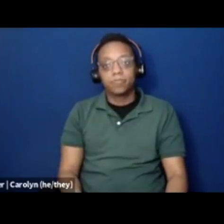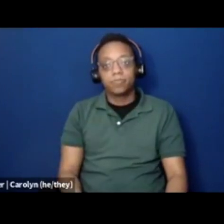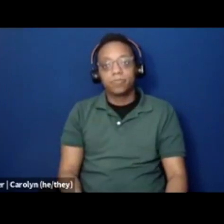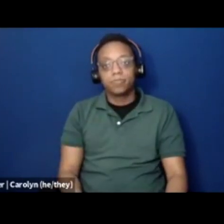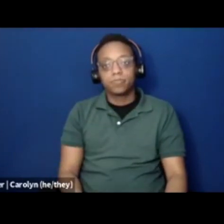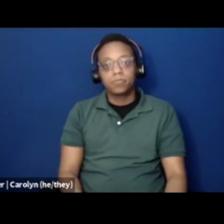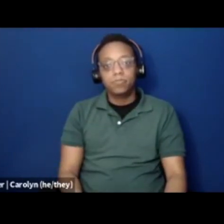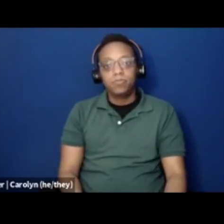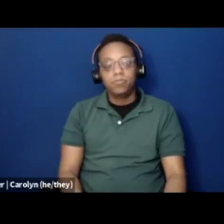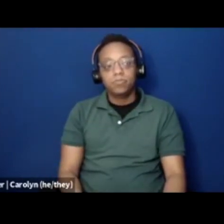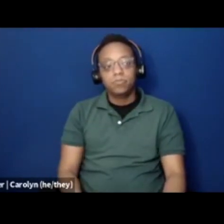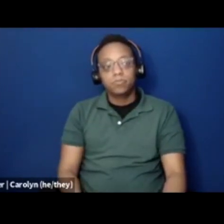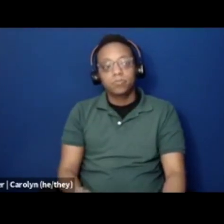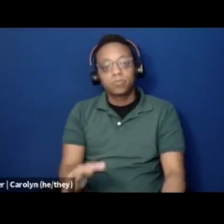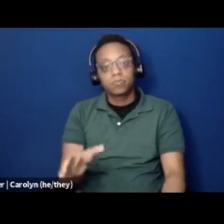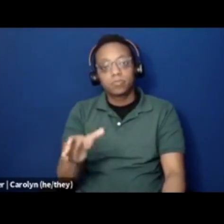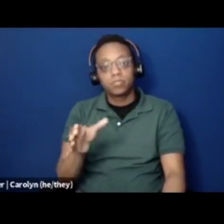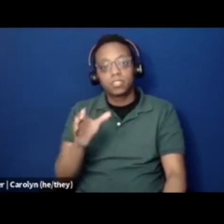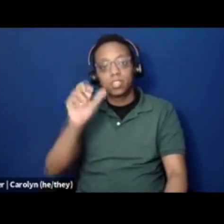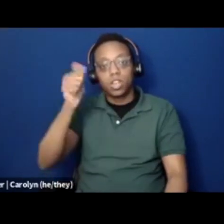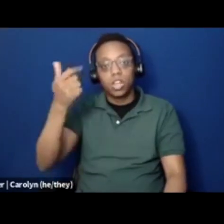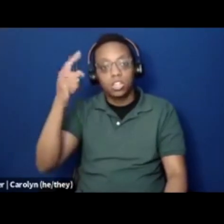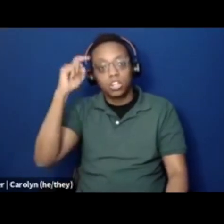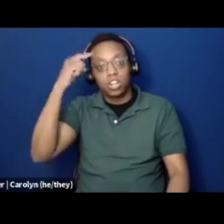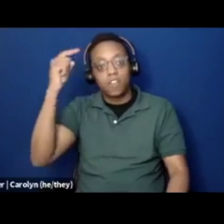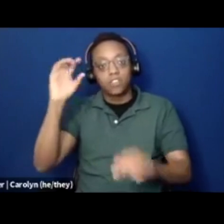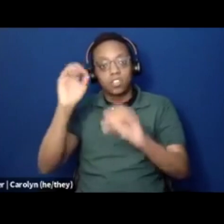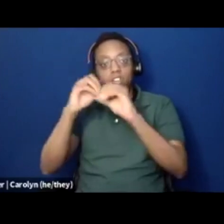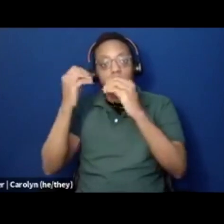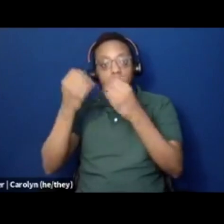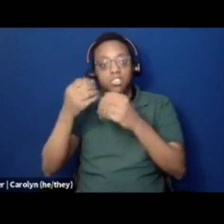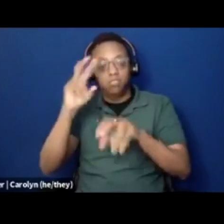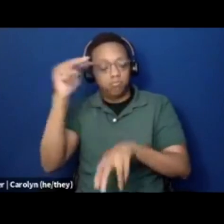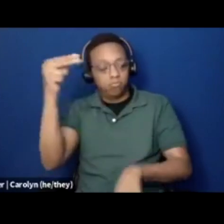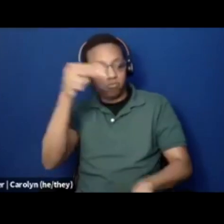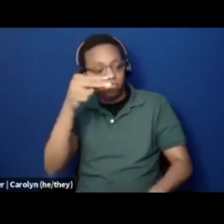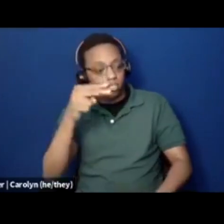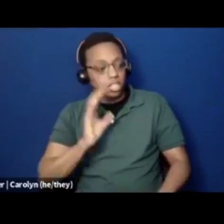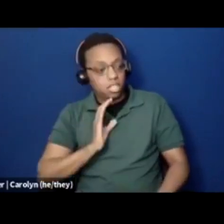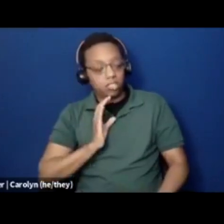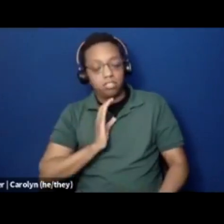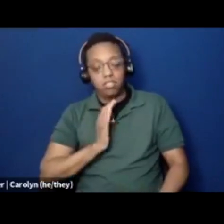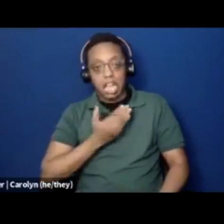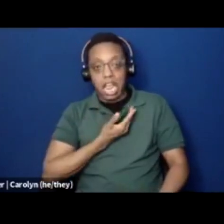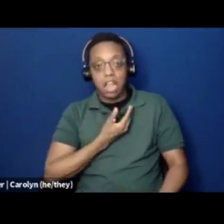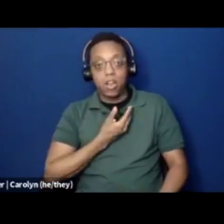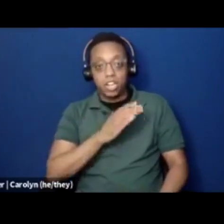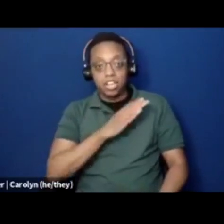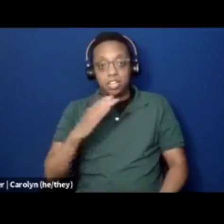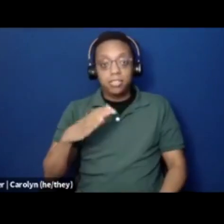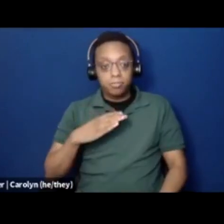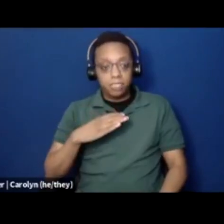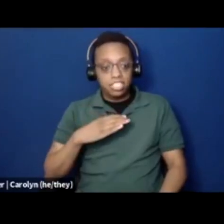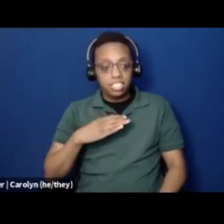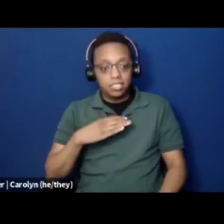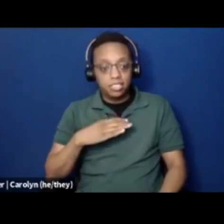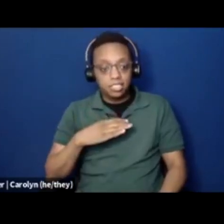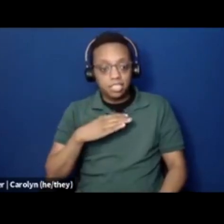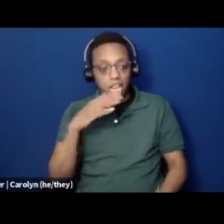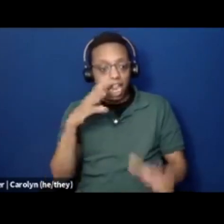other governor's offices around the country. We need to have representation at a state